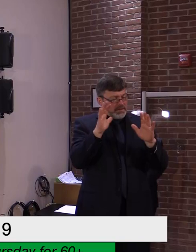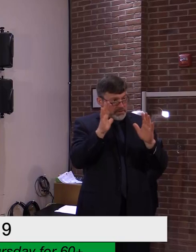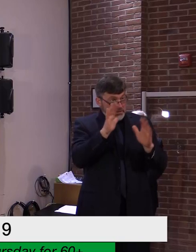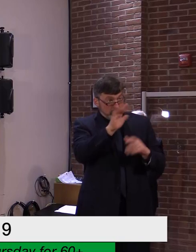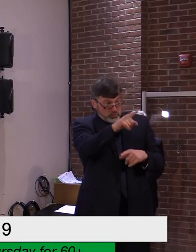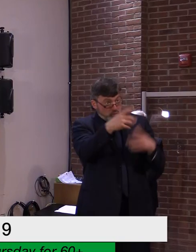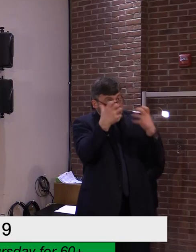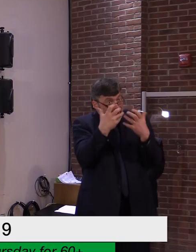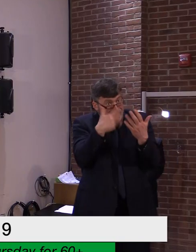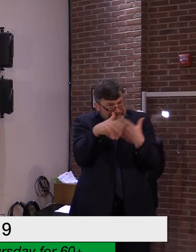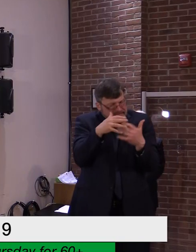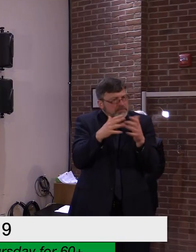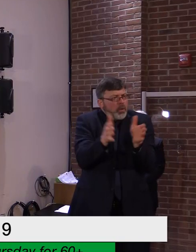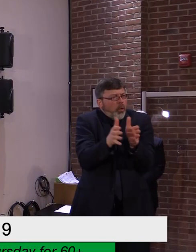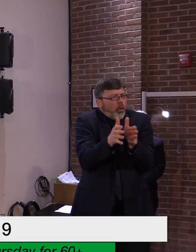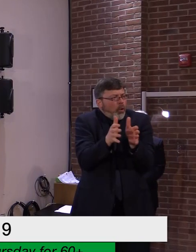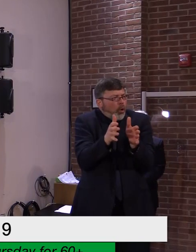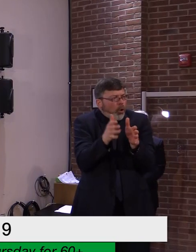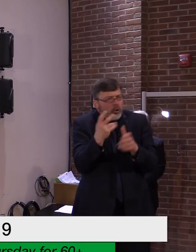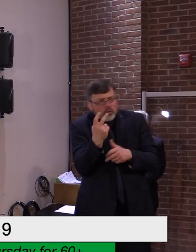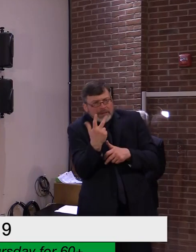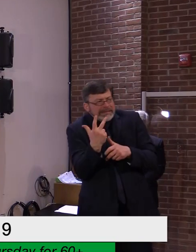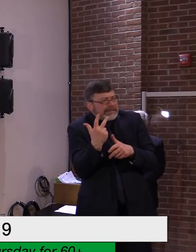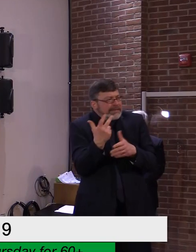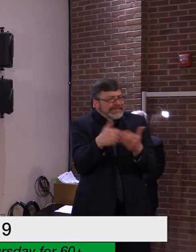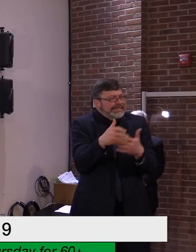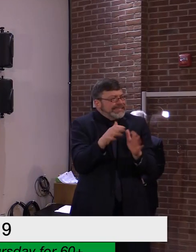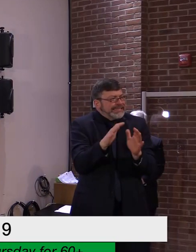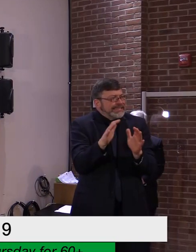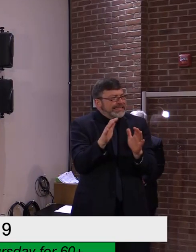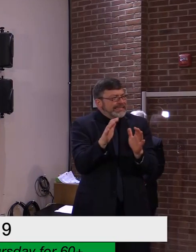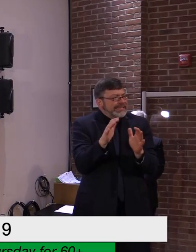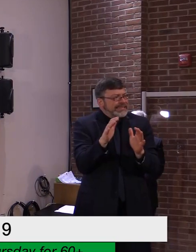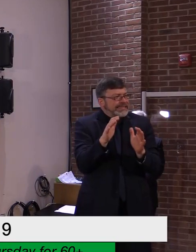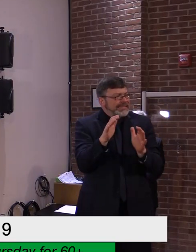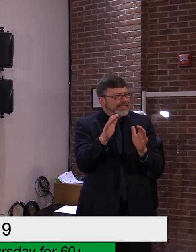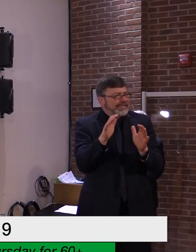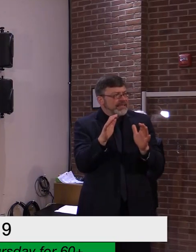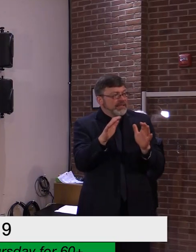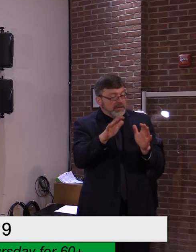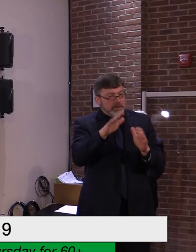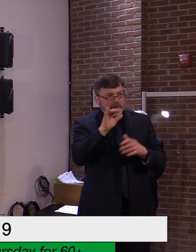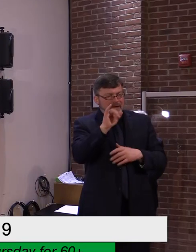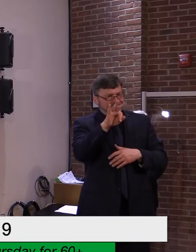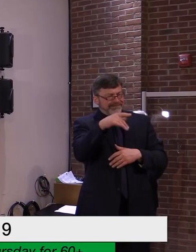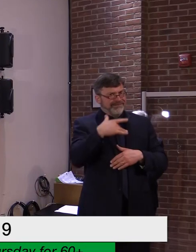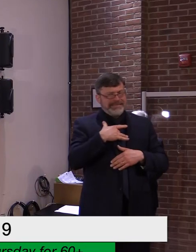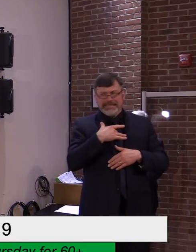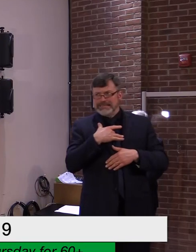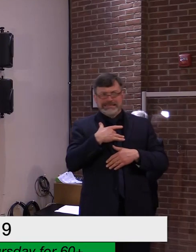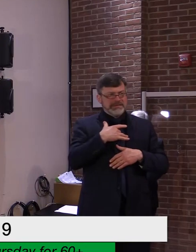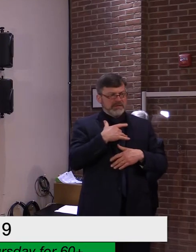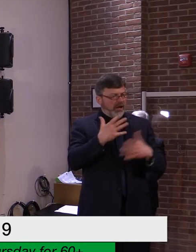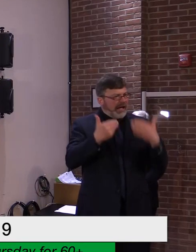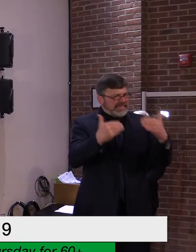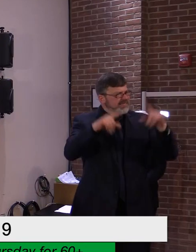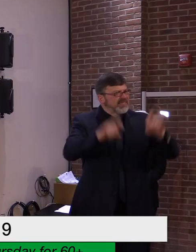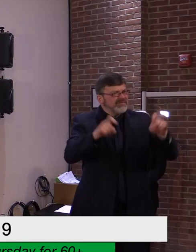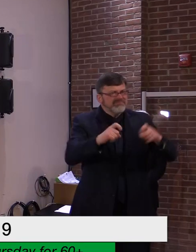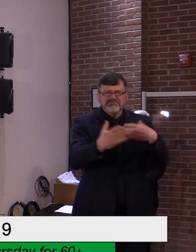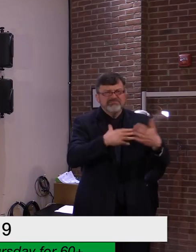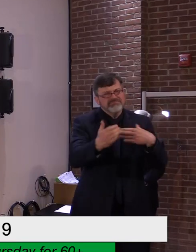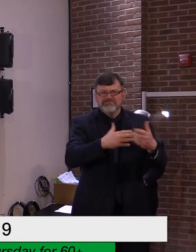get tested. The news of the vaccines we have continues to be good, and others in the